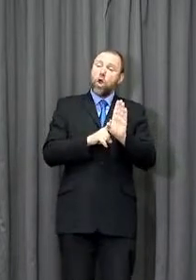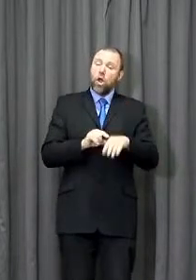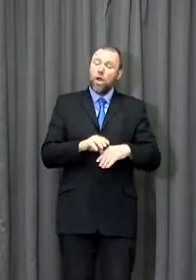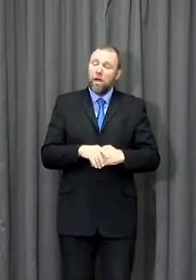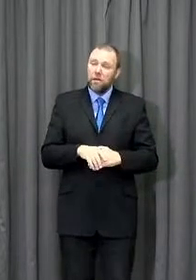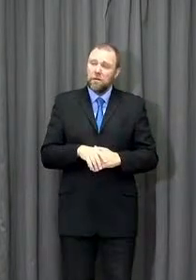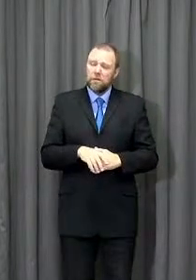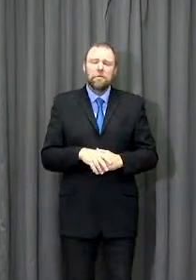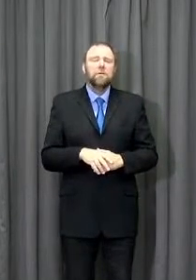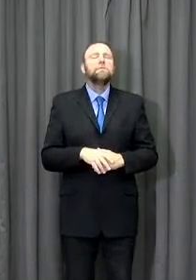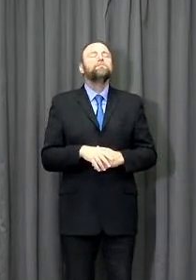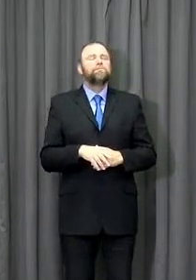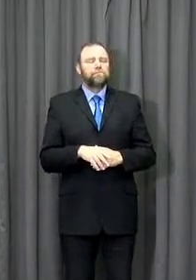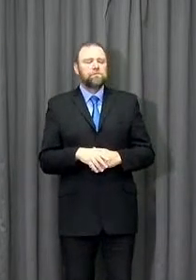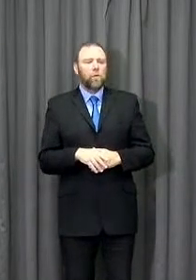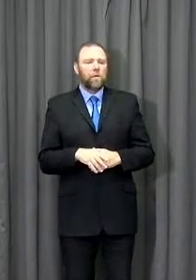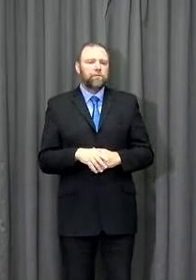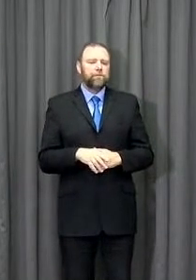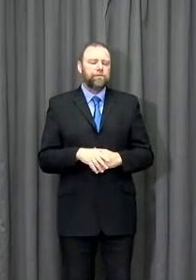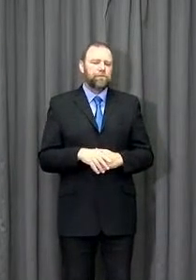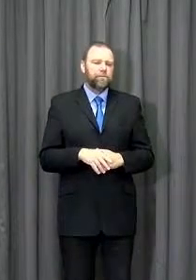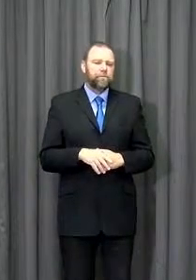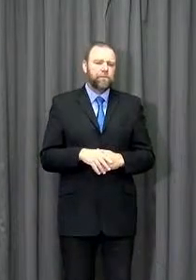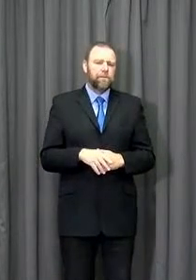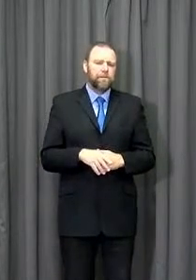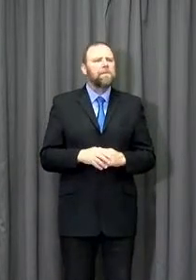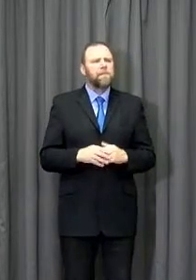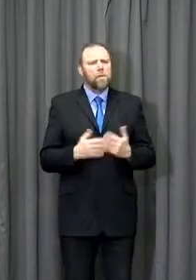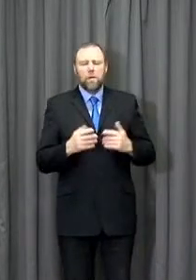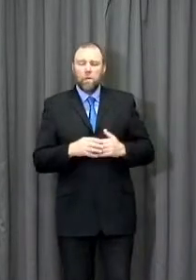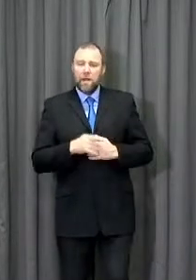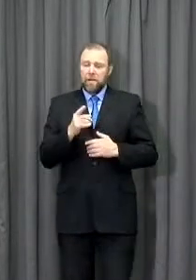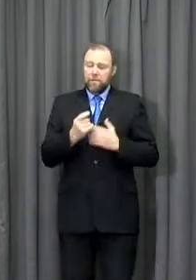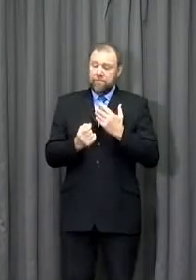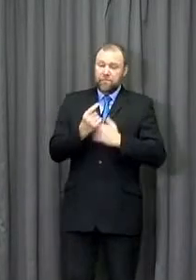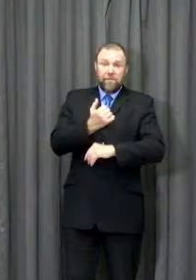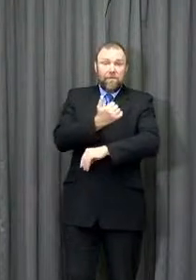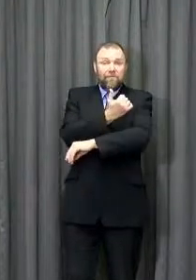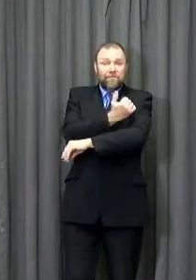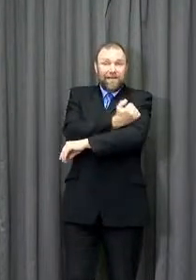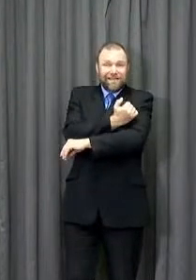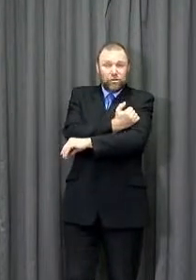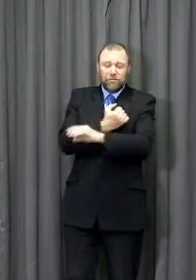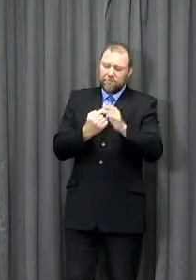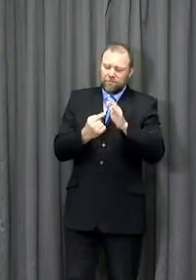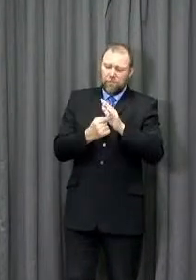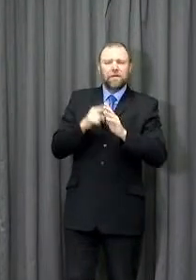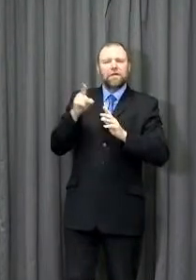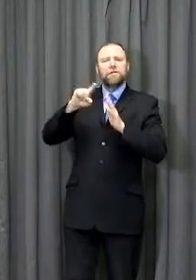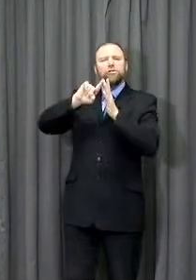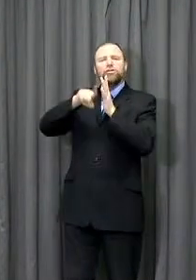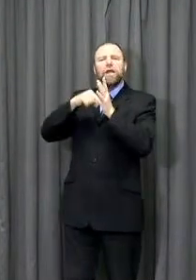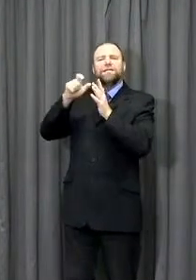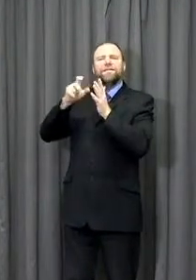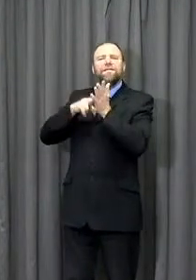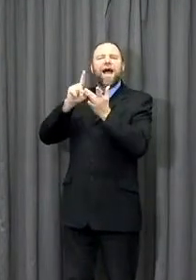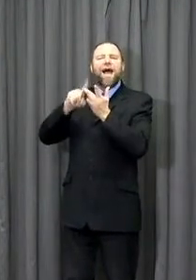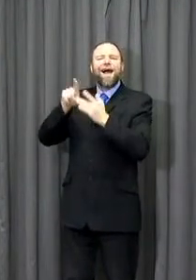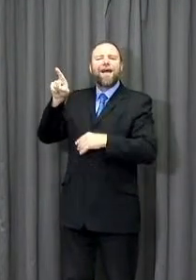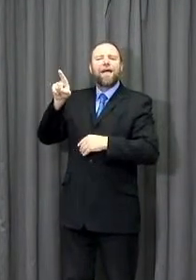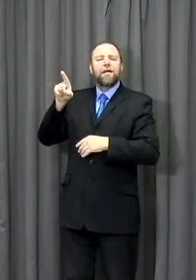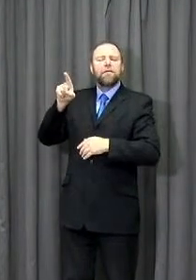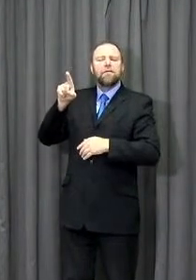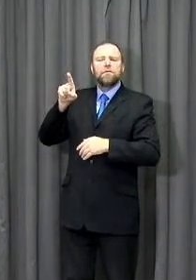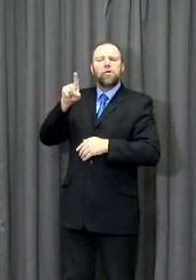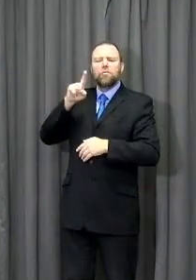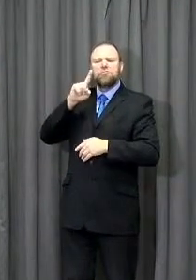of vaccination is an important one. The JCVI has not gone down a process of looking at different